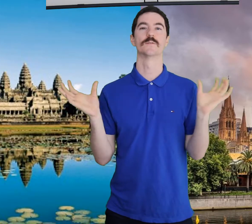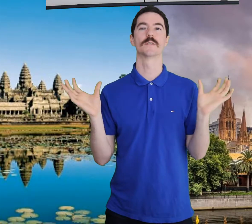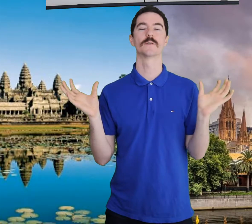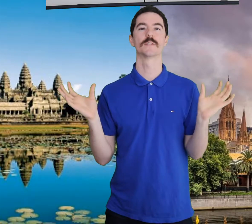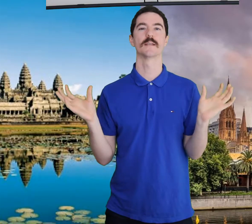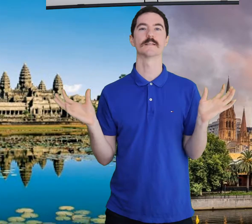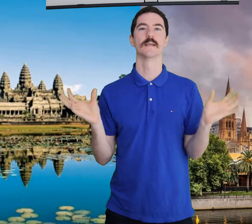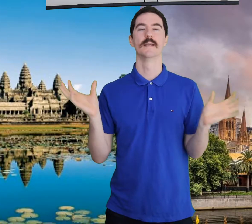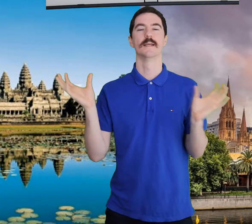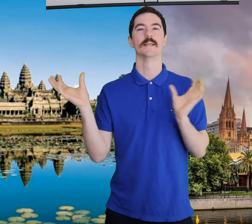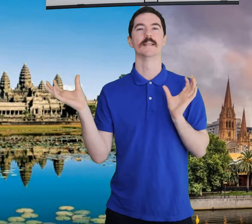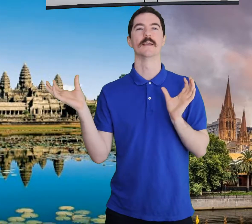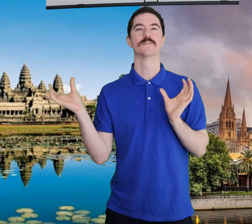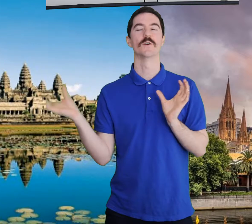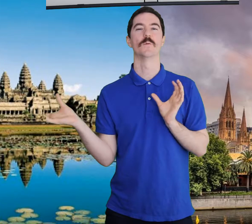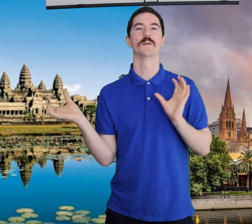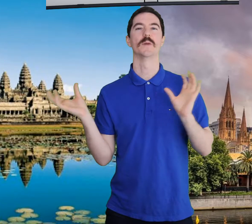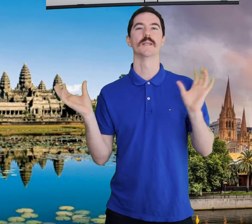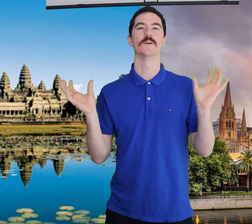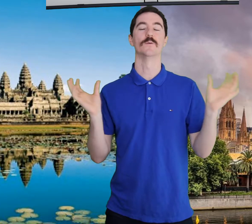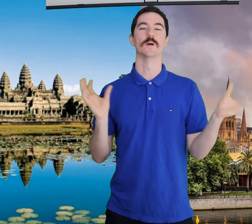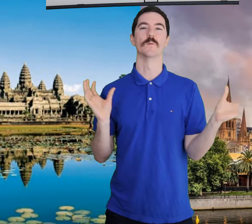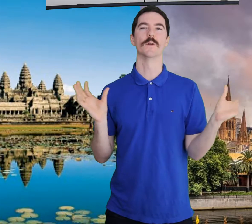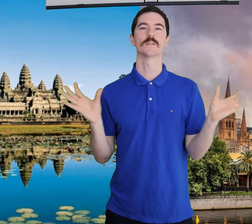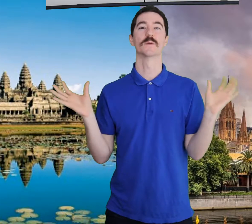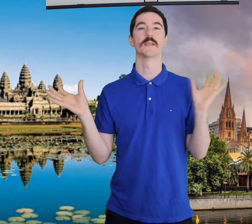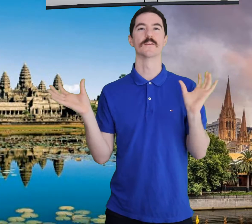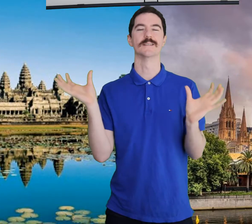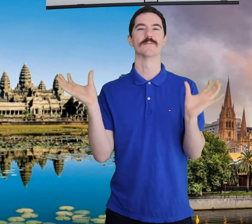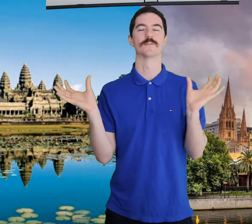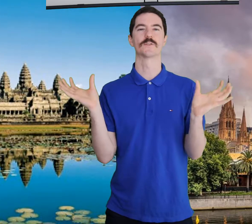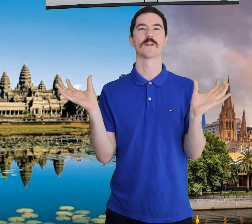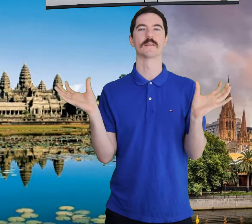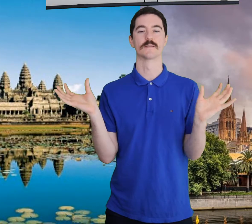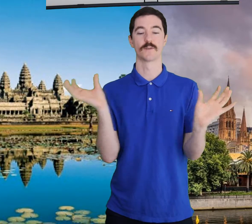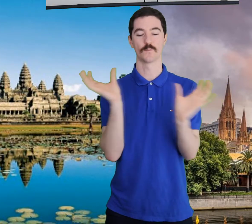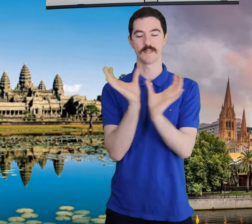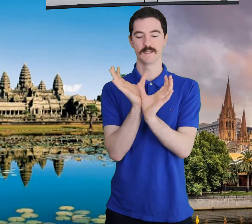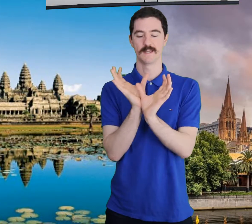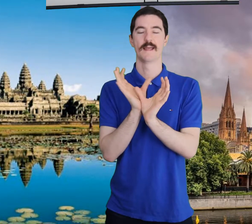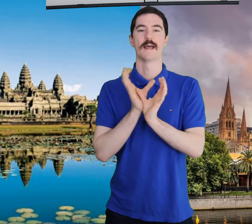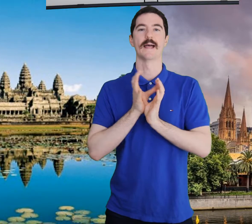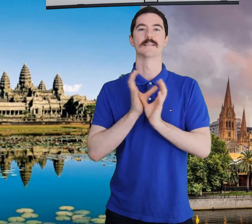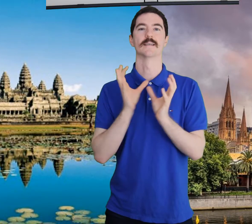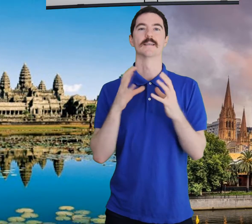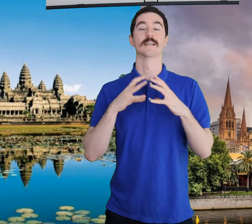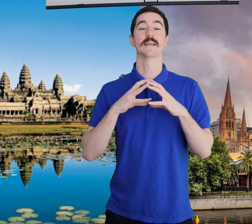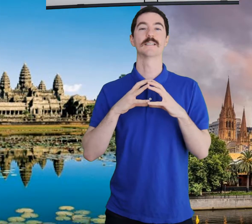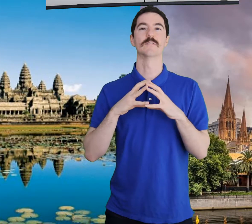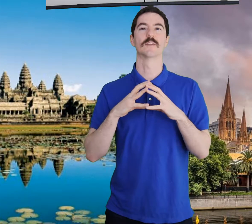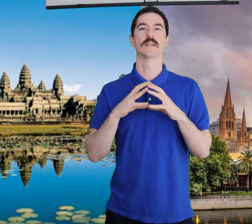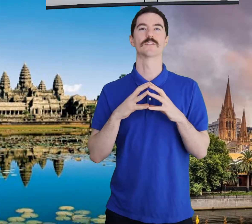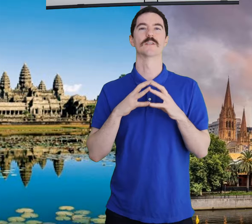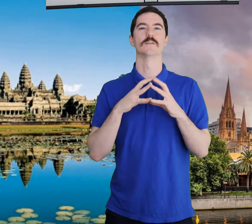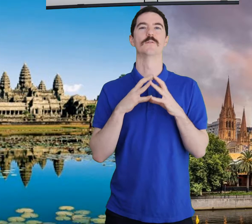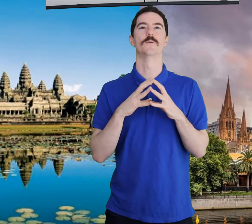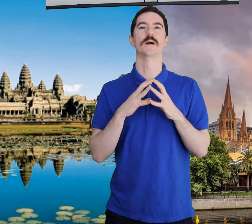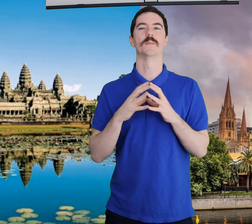skill sets, there's not one better or one worse, but there are different strengths. So we, as a collective, can actually form up